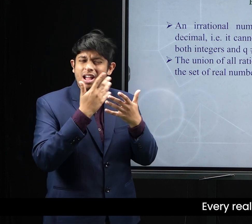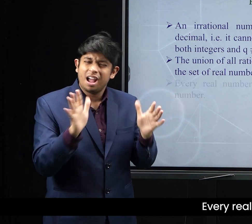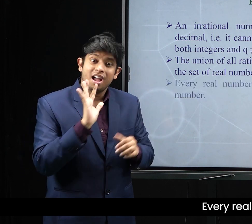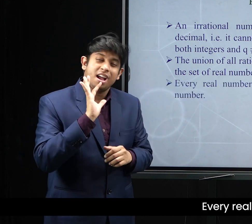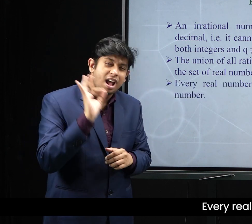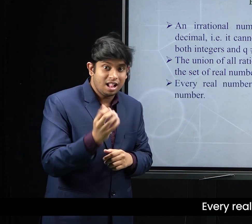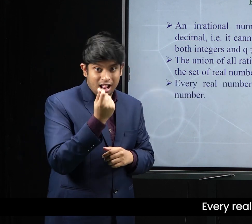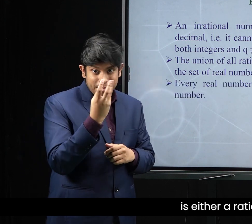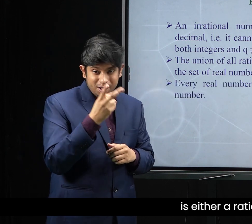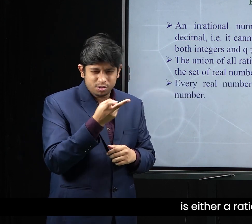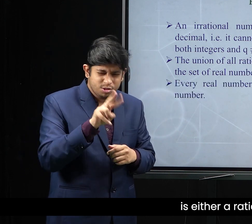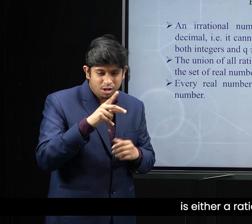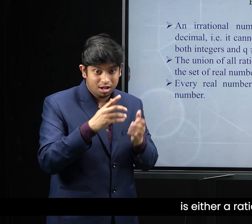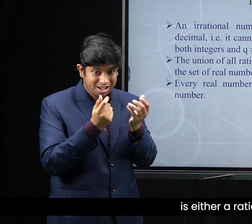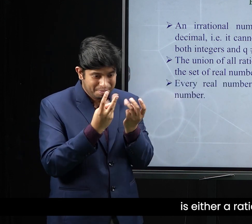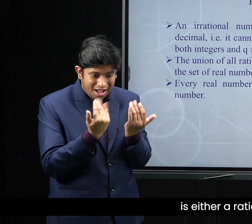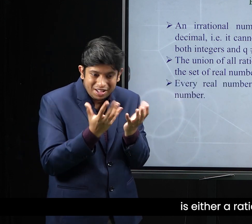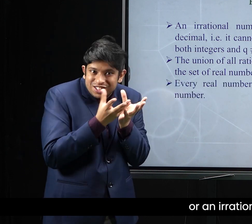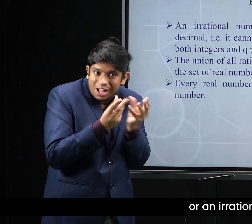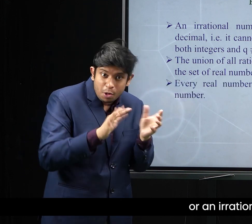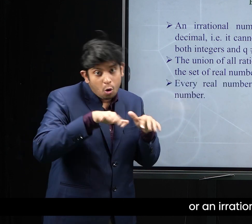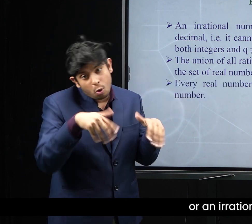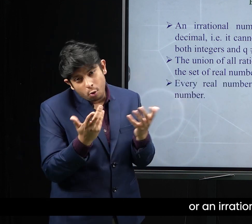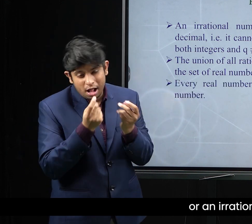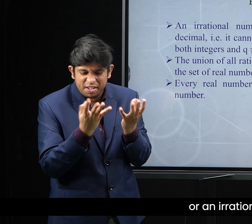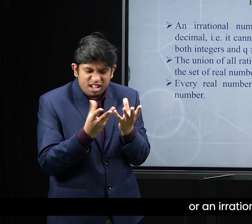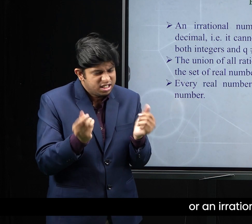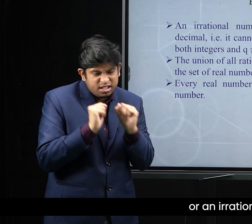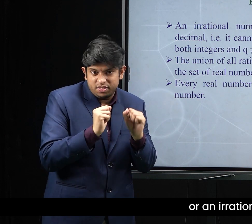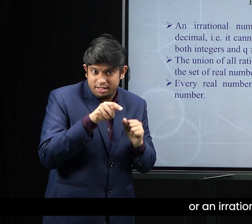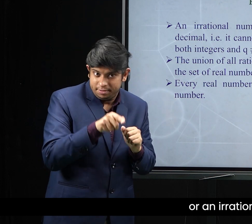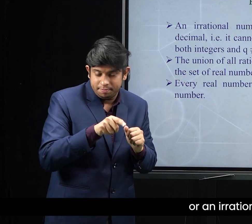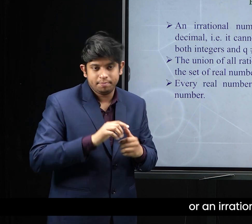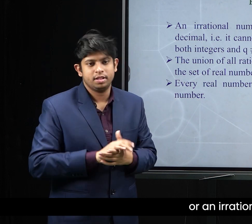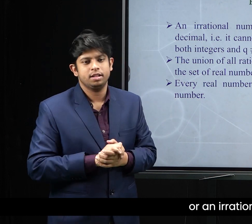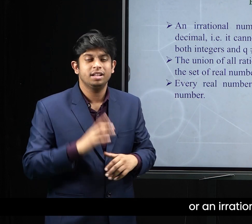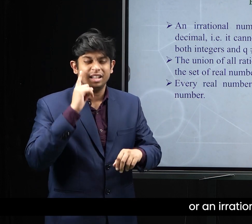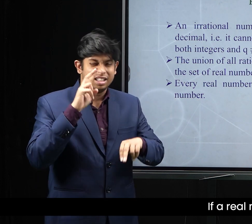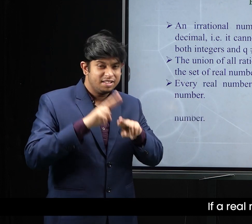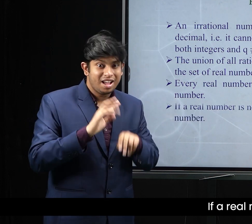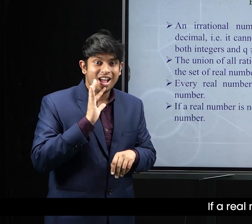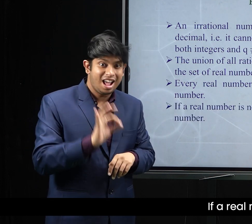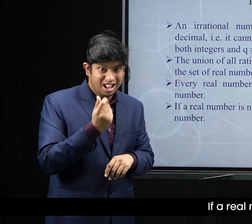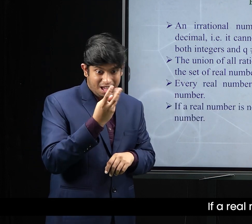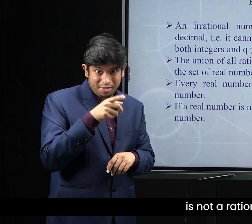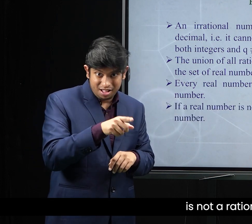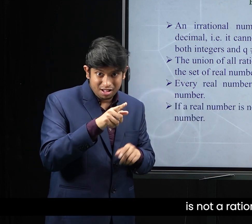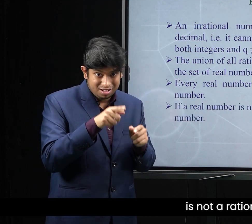Every real number is either a rational number or an irrational number. If a real number is not a